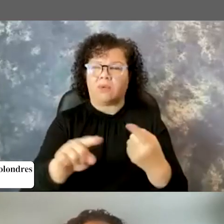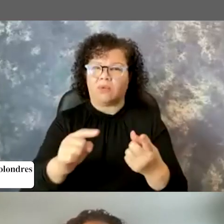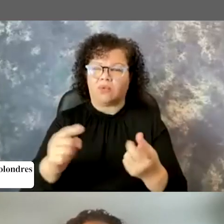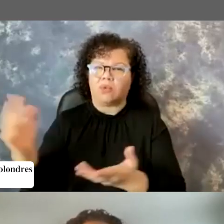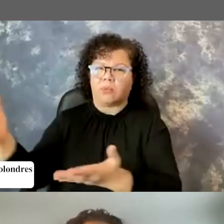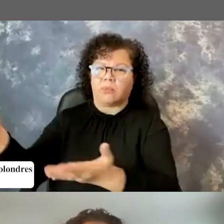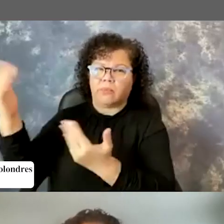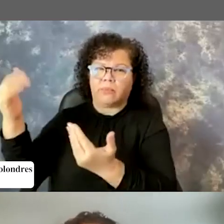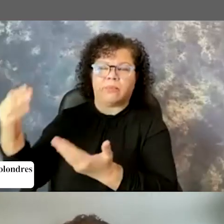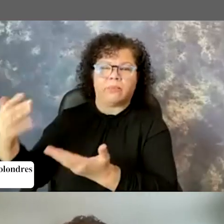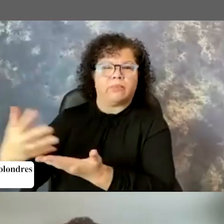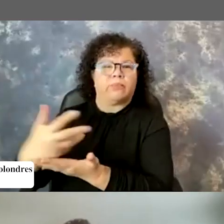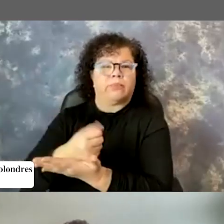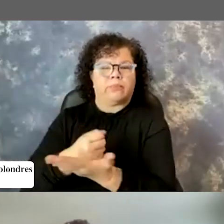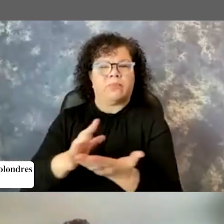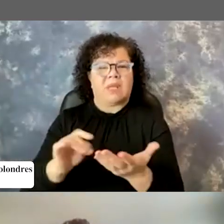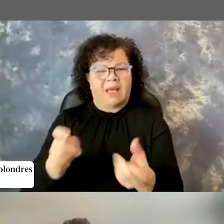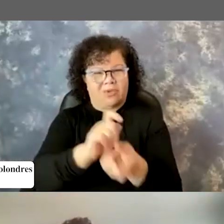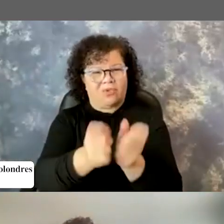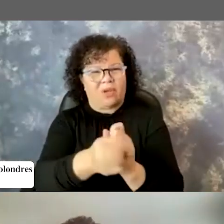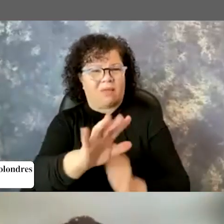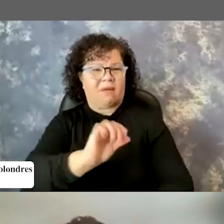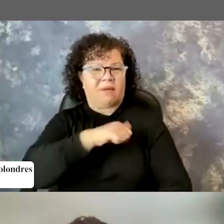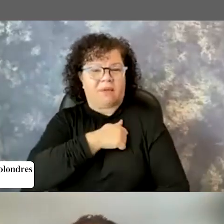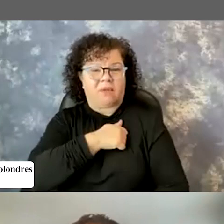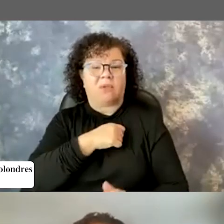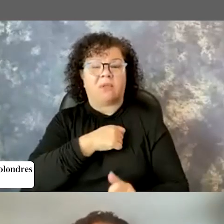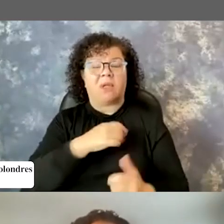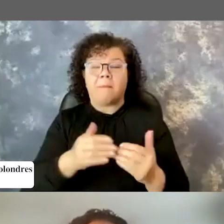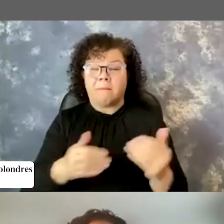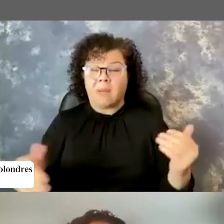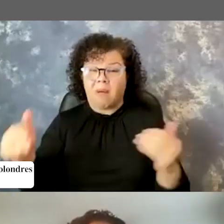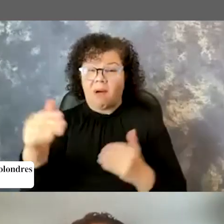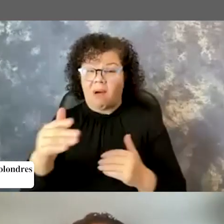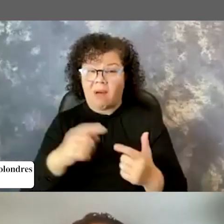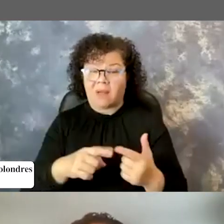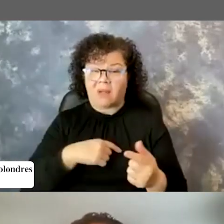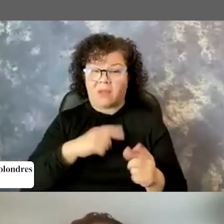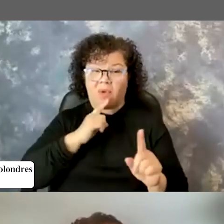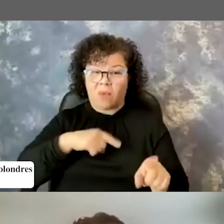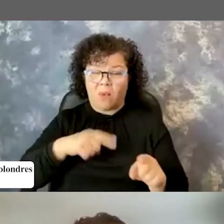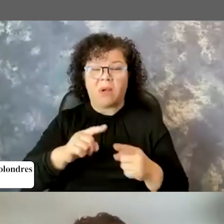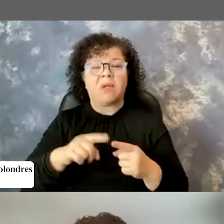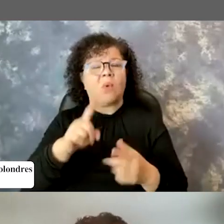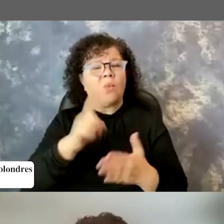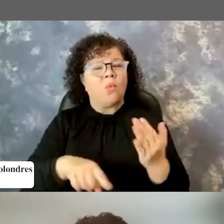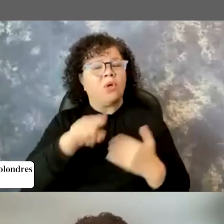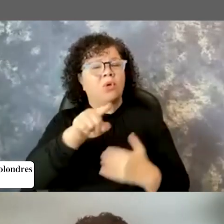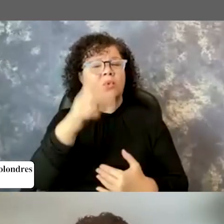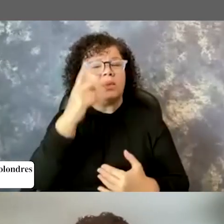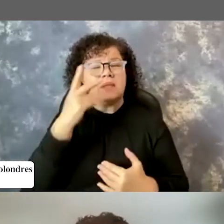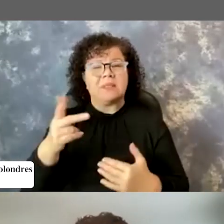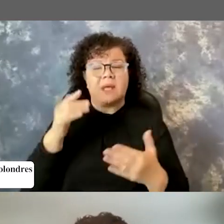trajectory. Beyond the suggestions in the report from grantees, what do you see as